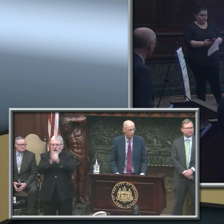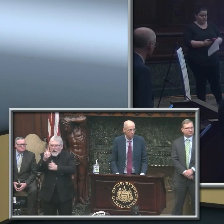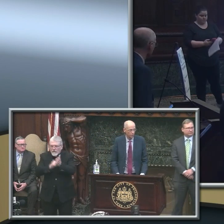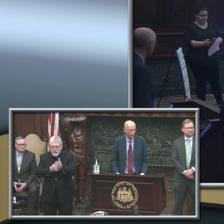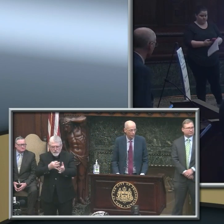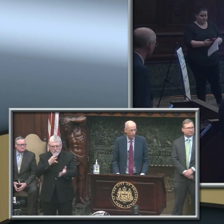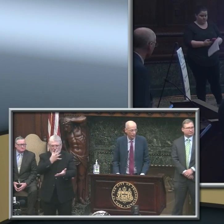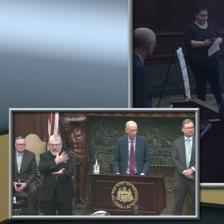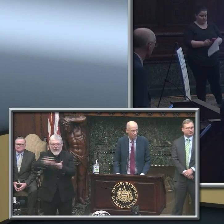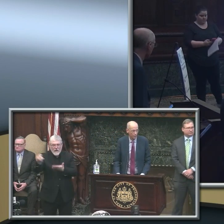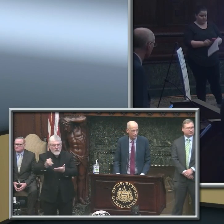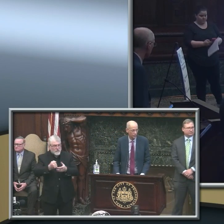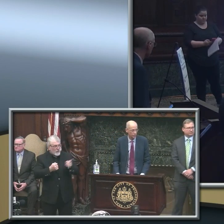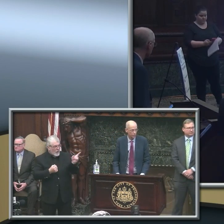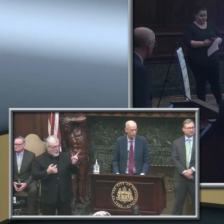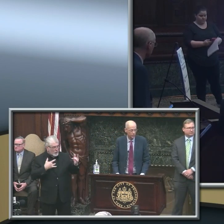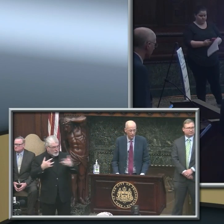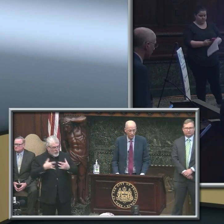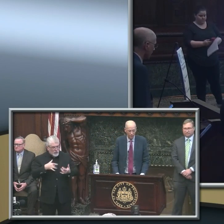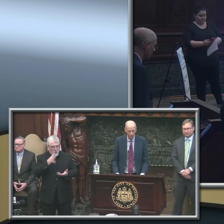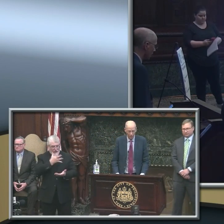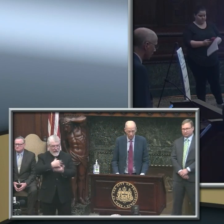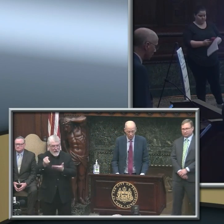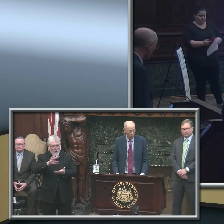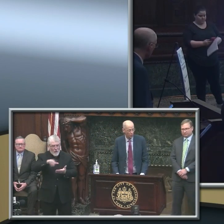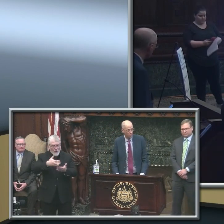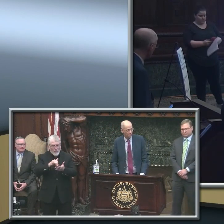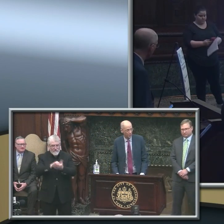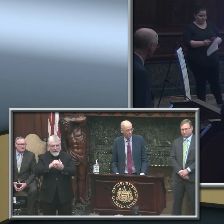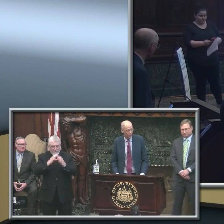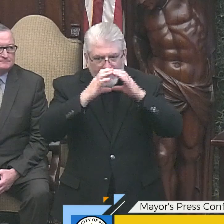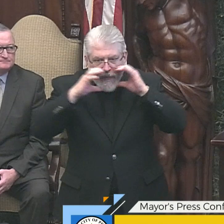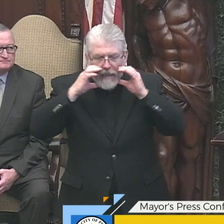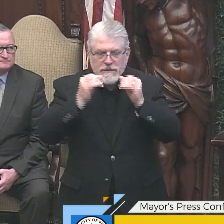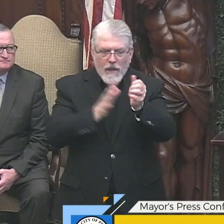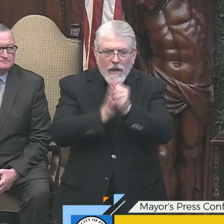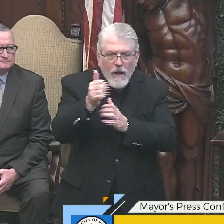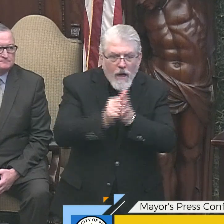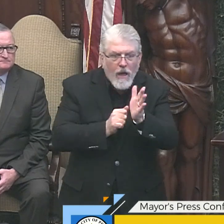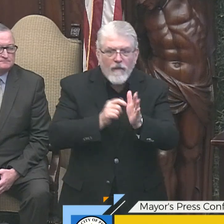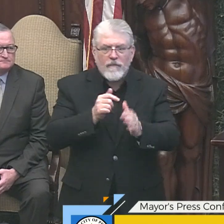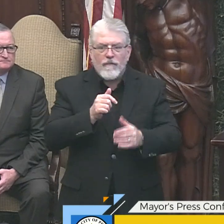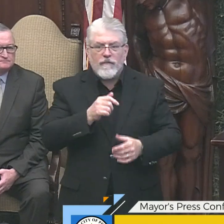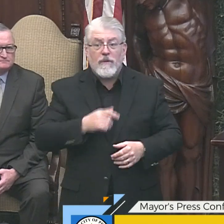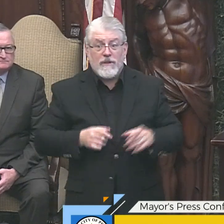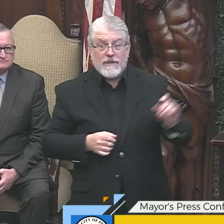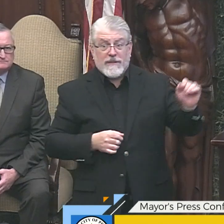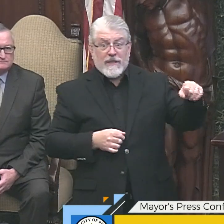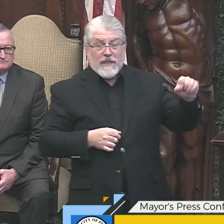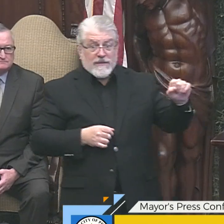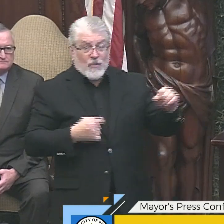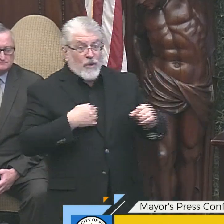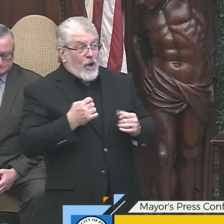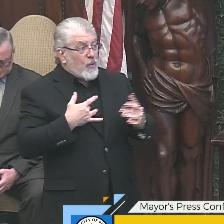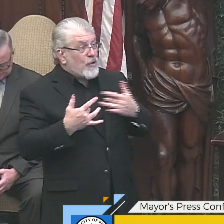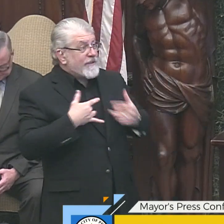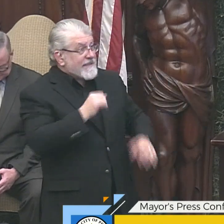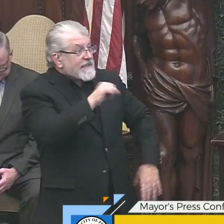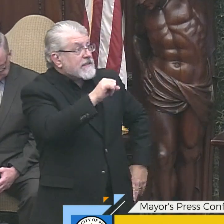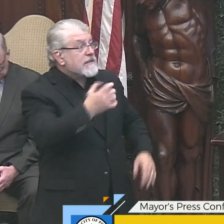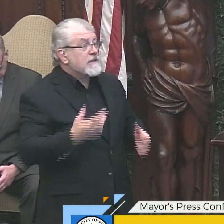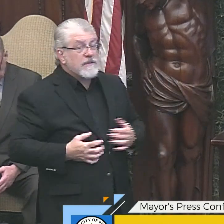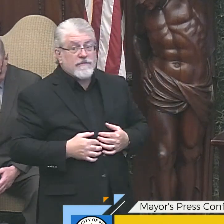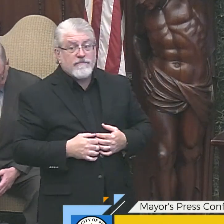in, limited quantity? We are worried about that. You need personal protective equipment for the people who are working on testing. You also